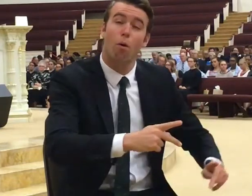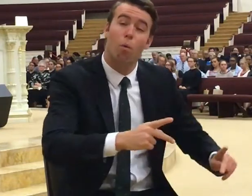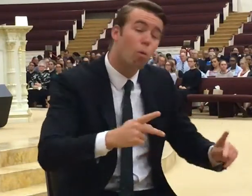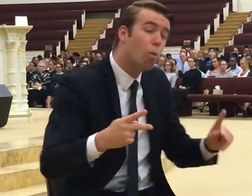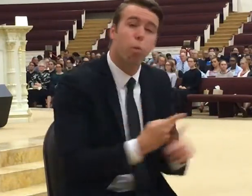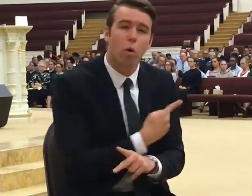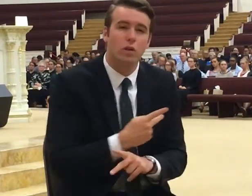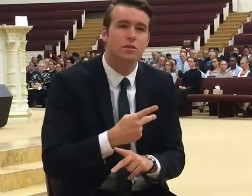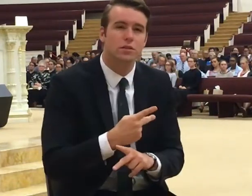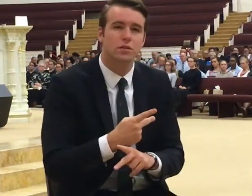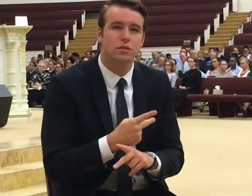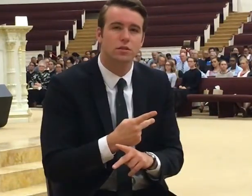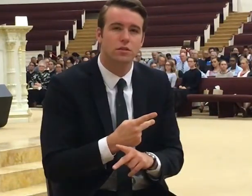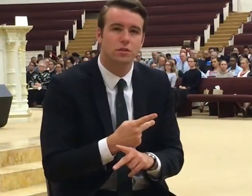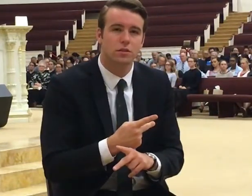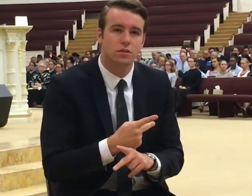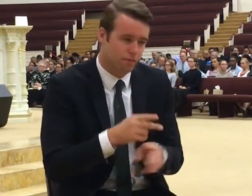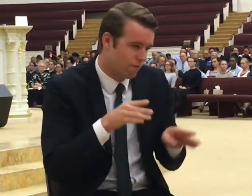just as long